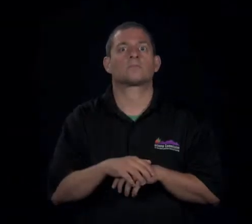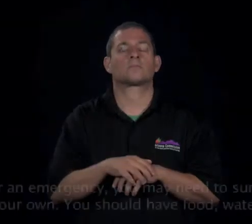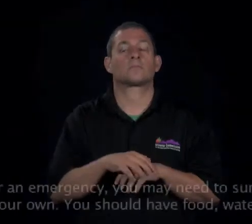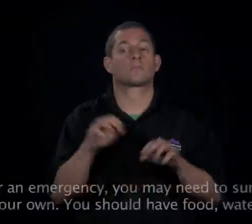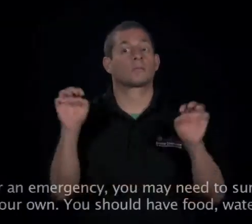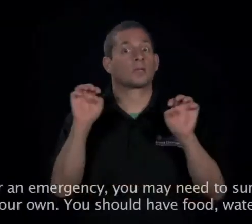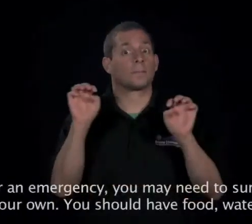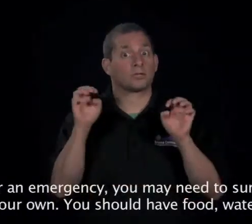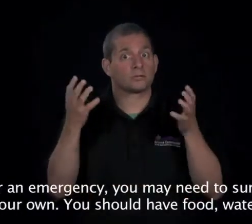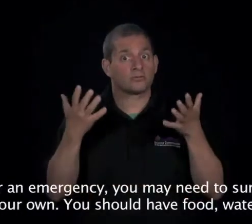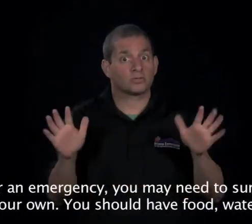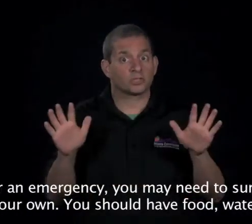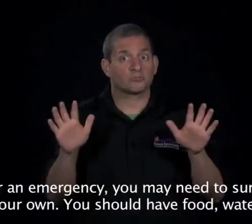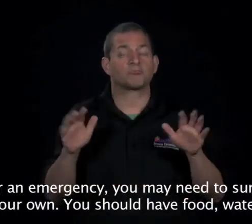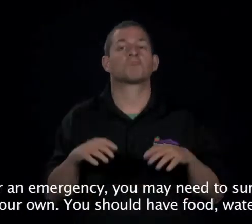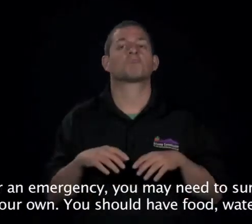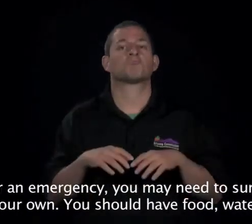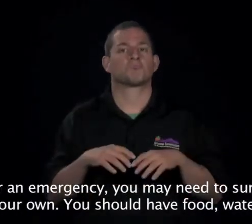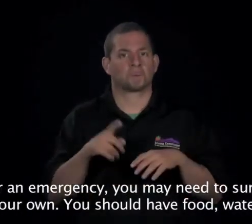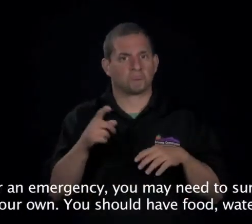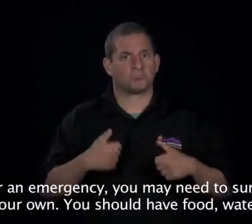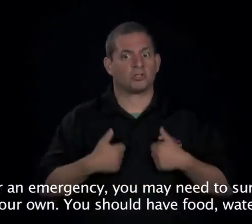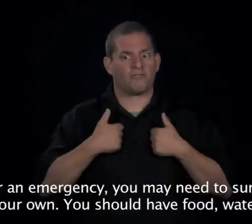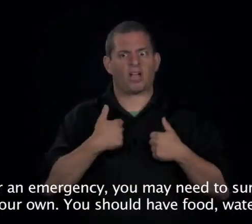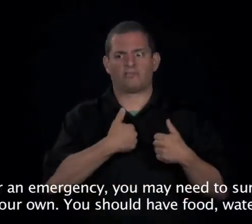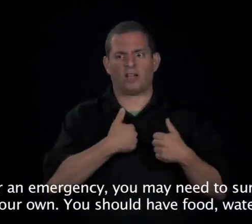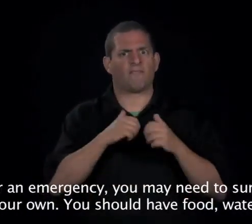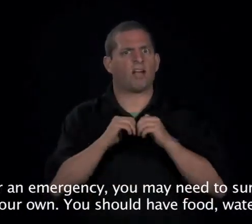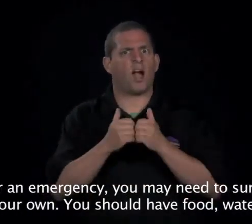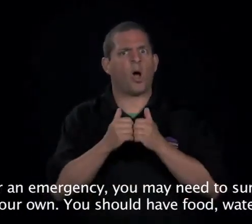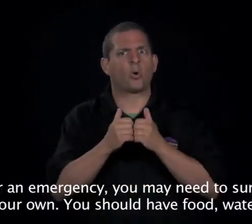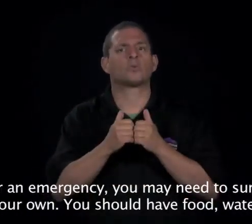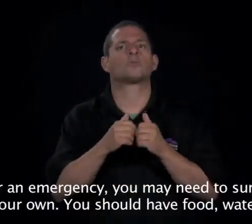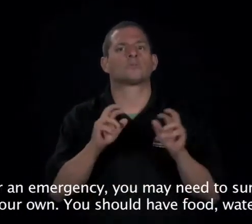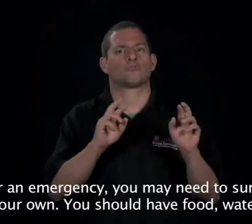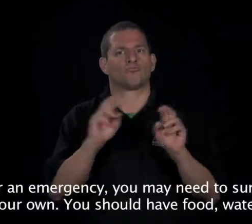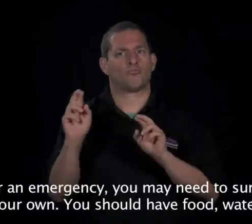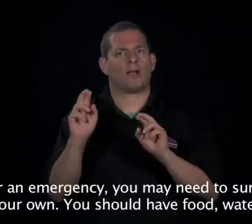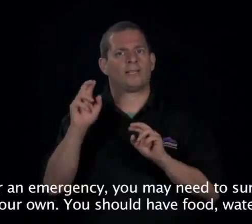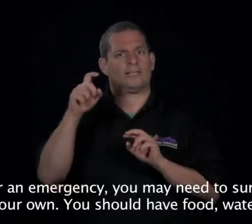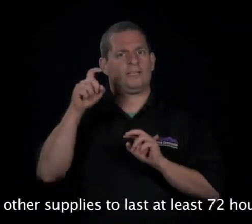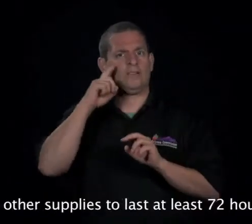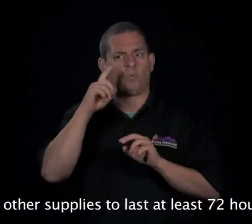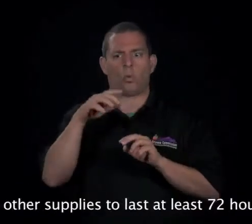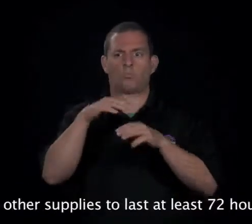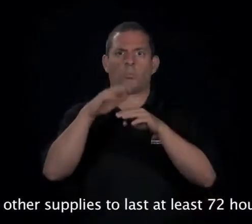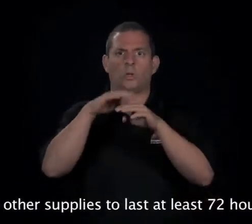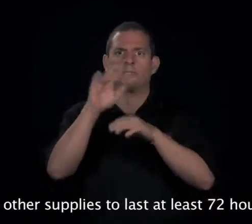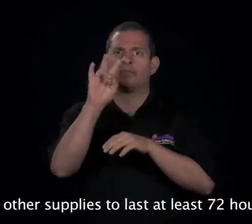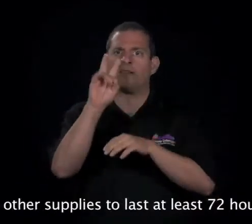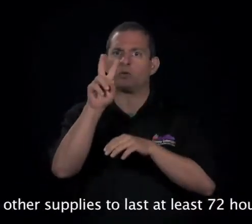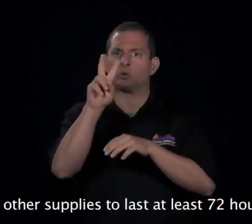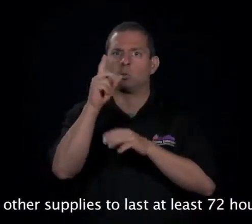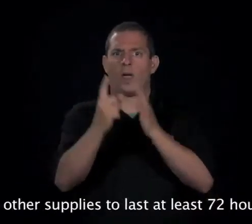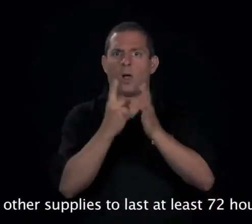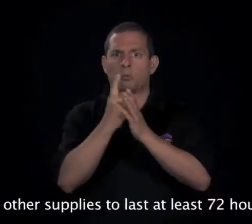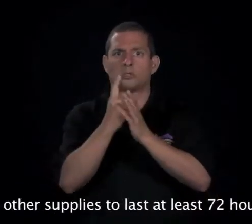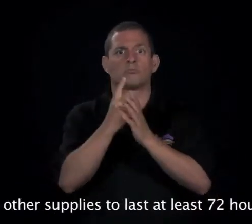After an emergency, you may need to survive on your own. You should have food, water, and other supplies to last at least 72